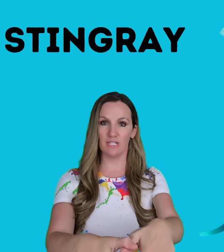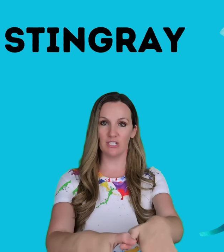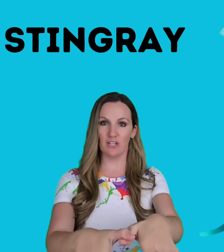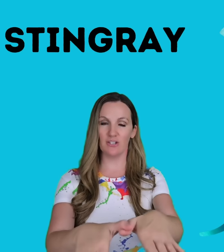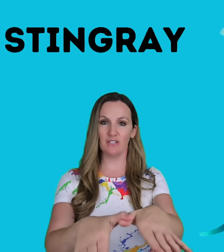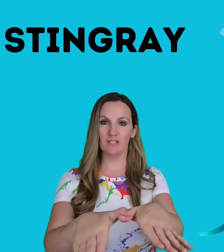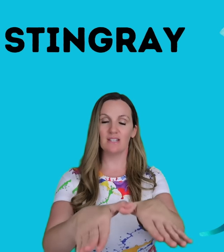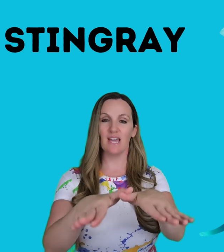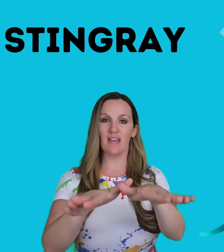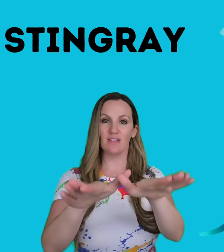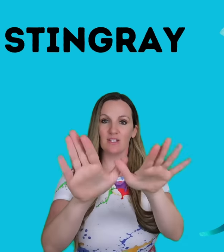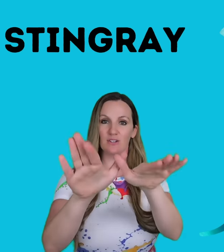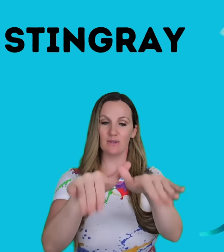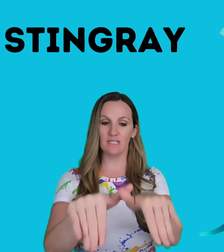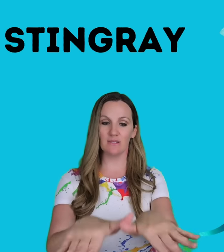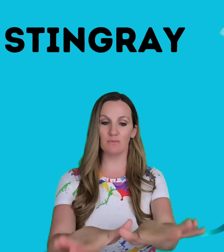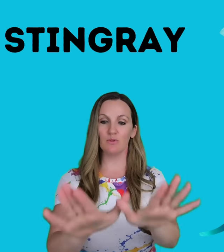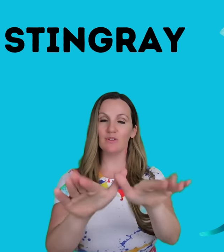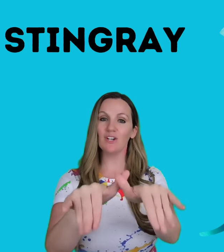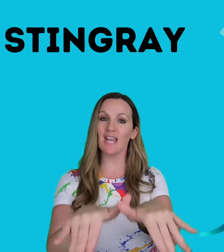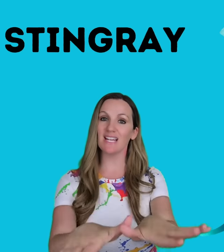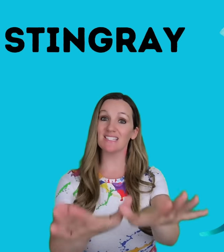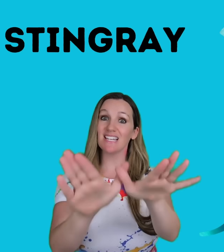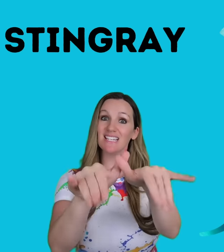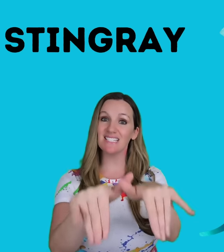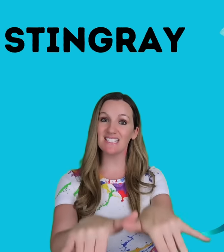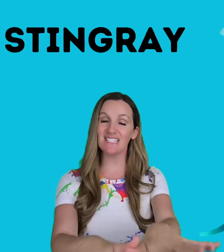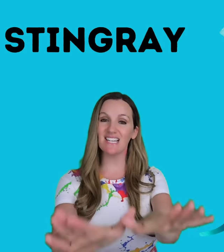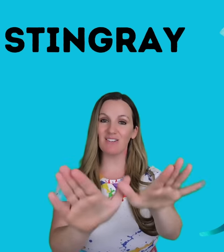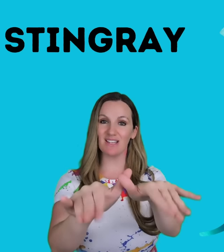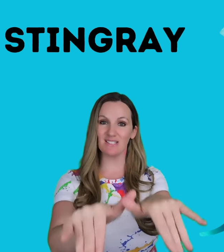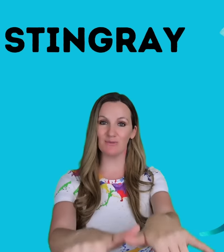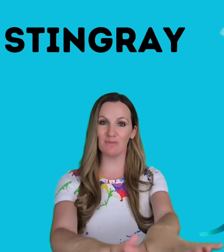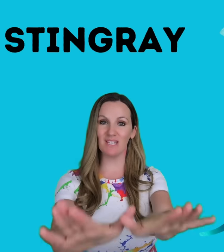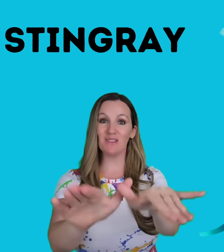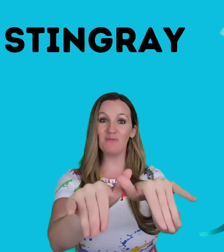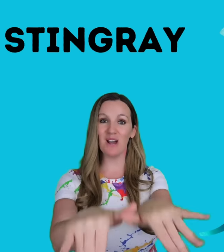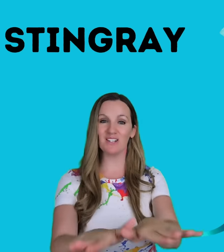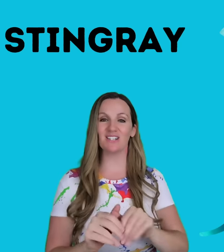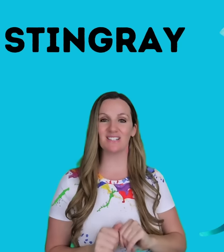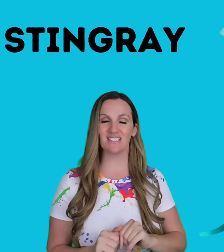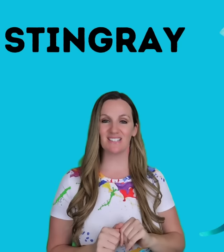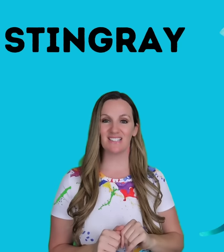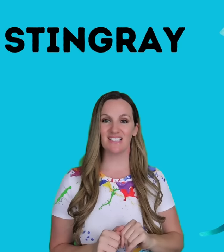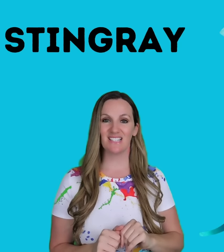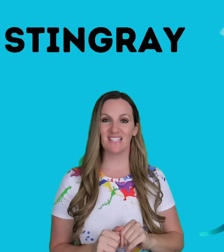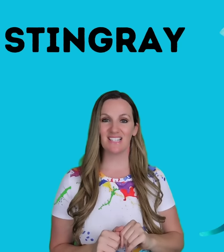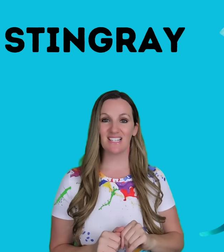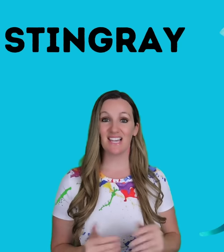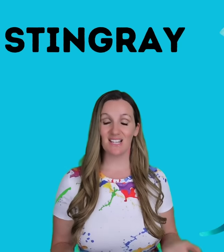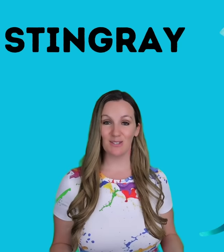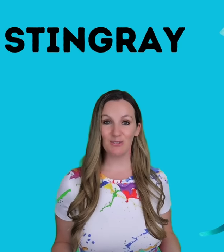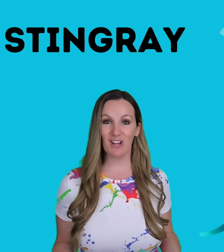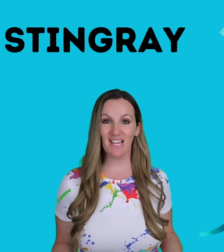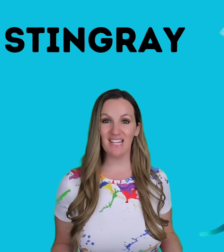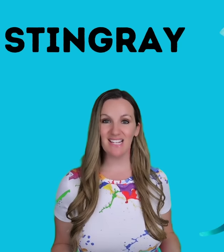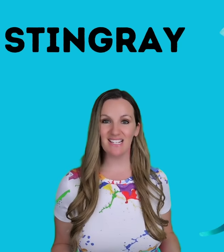other, and then you're going to move your hands like it's a stingray swimming in the water. Can you try it?